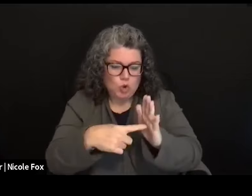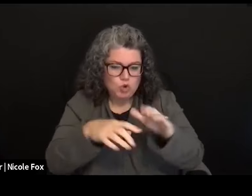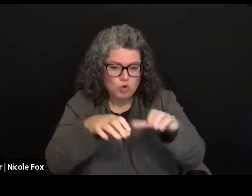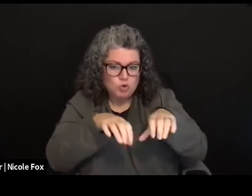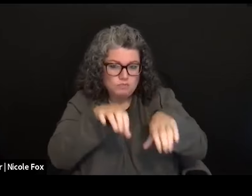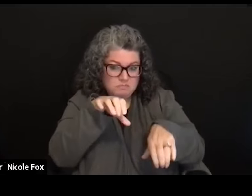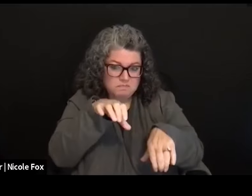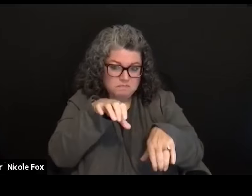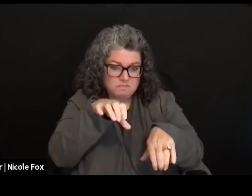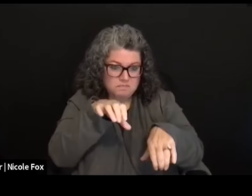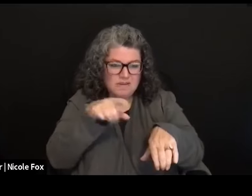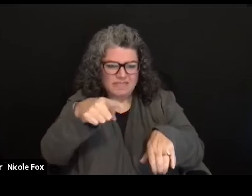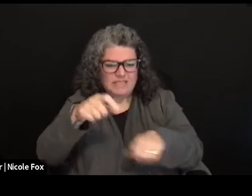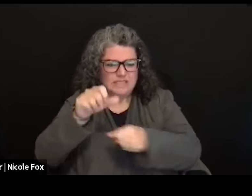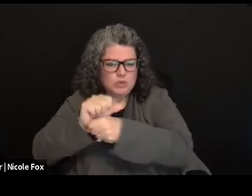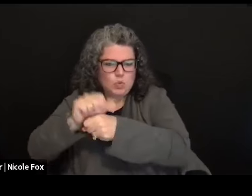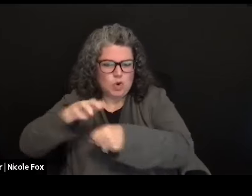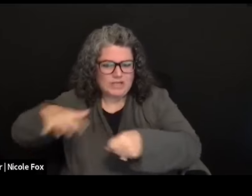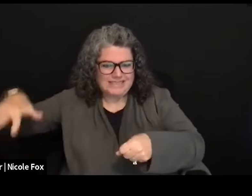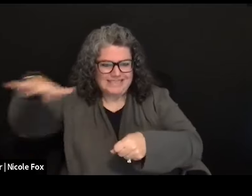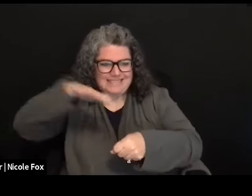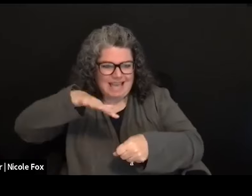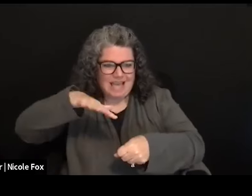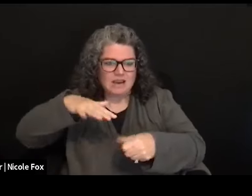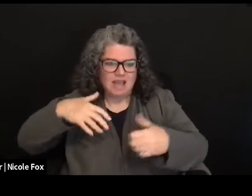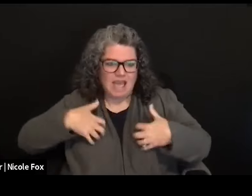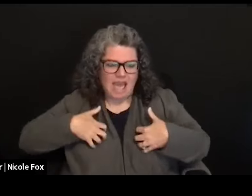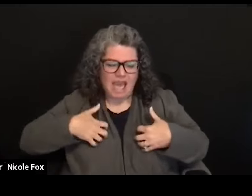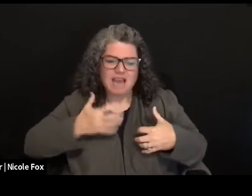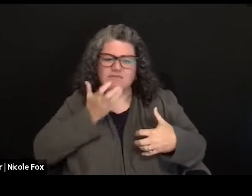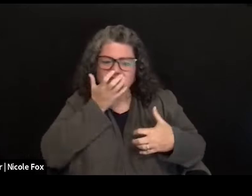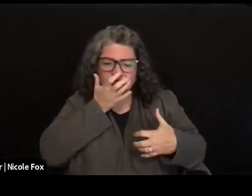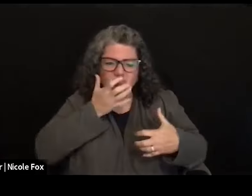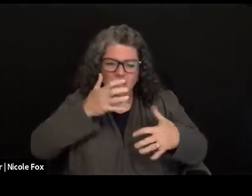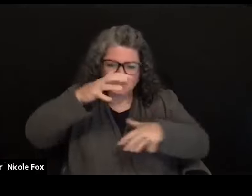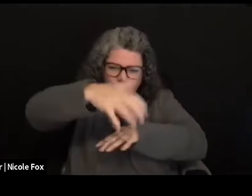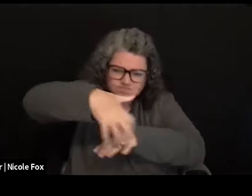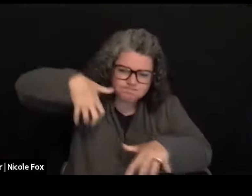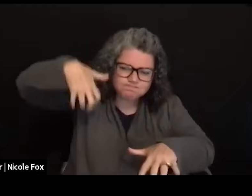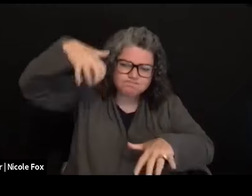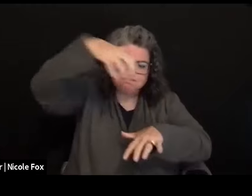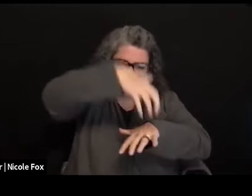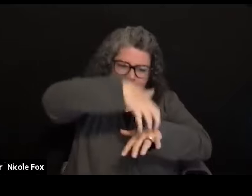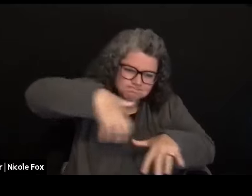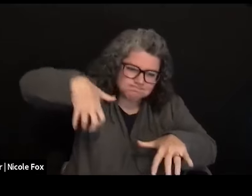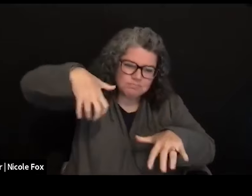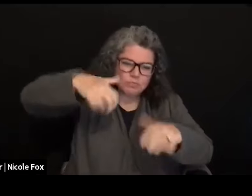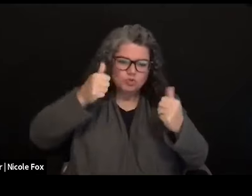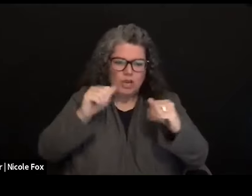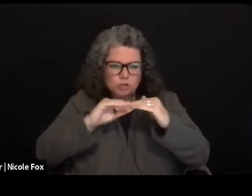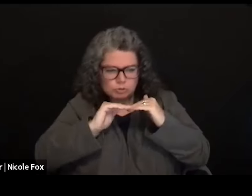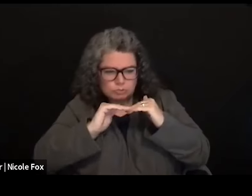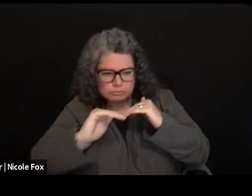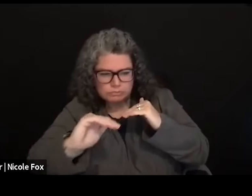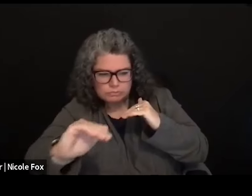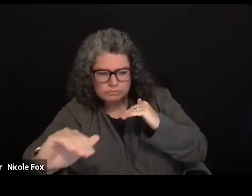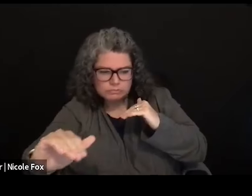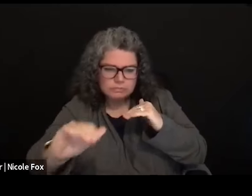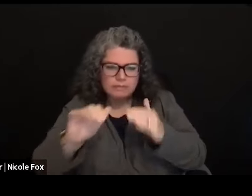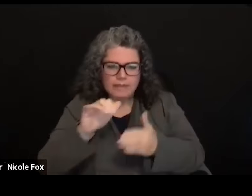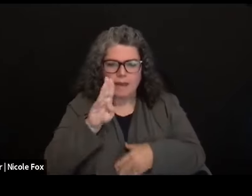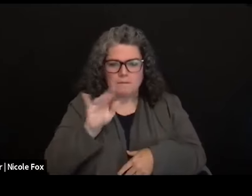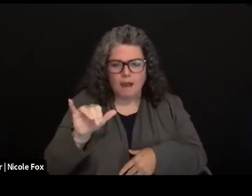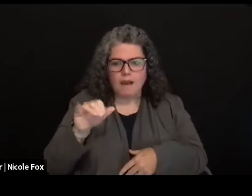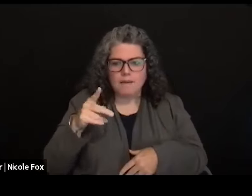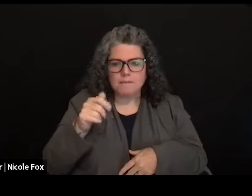a work site and large equipment and grading that's occurring to rebuild this 36-inch bypass line.